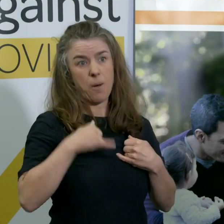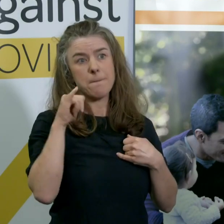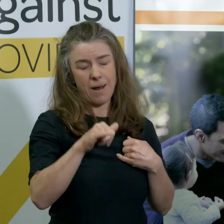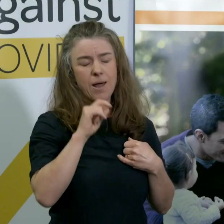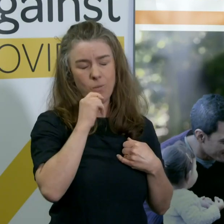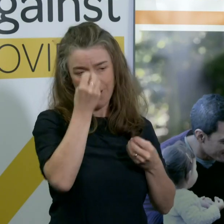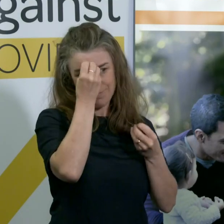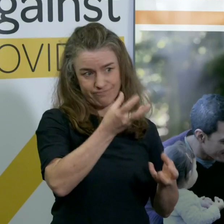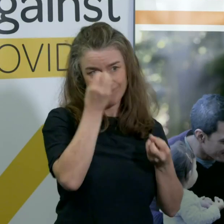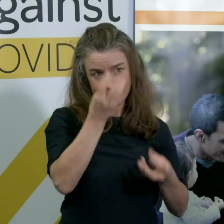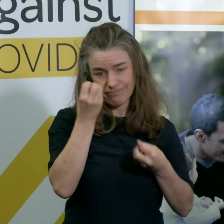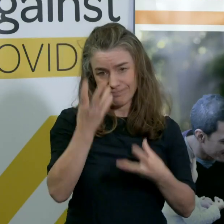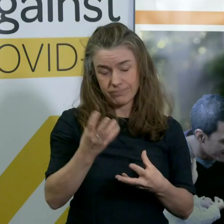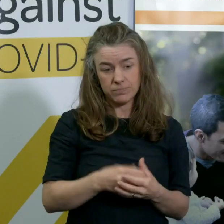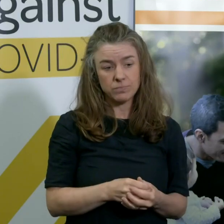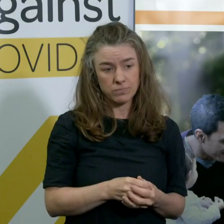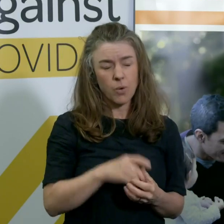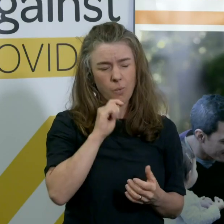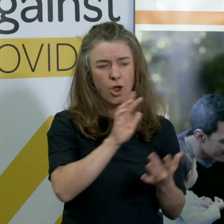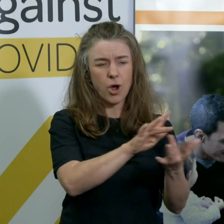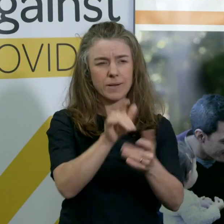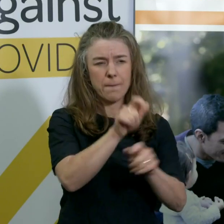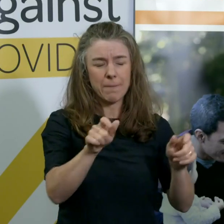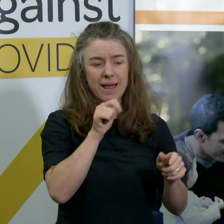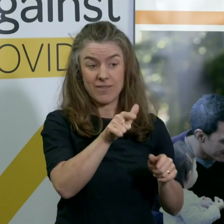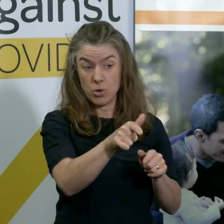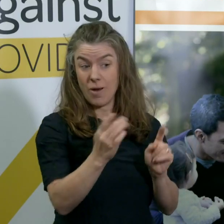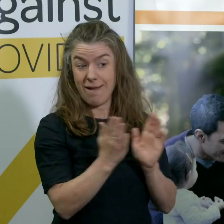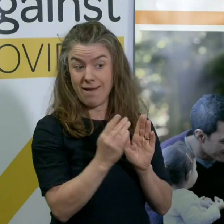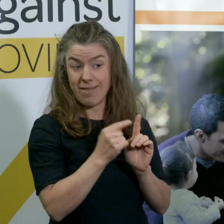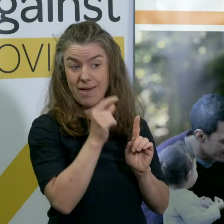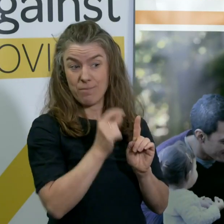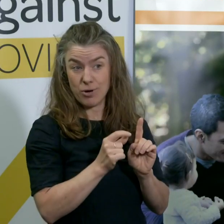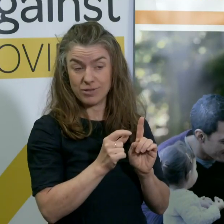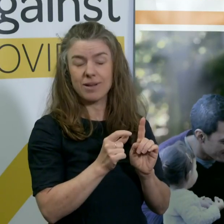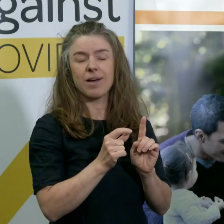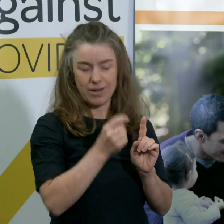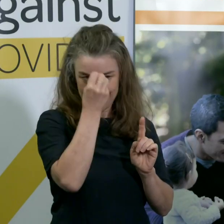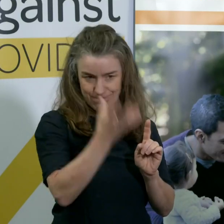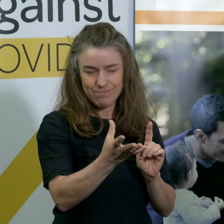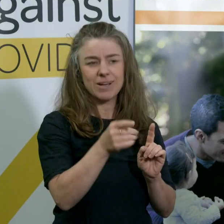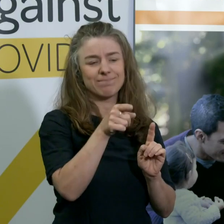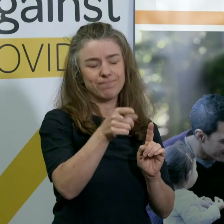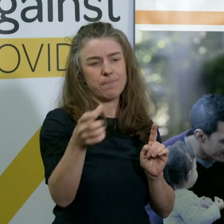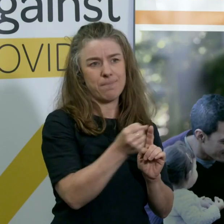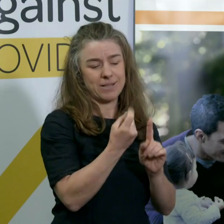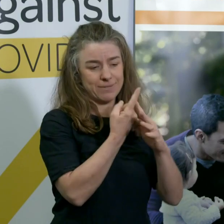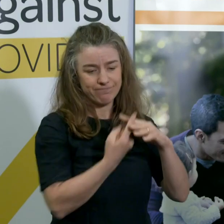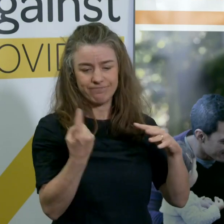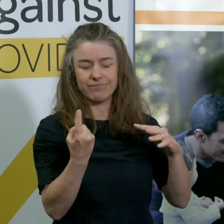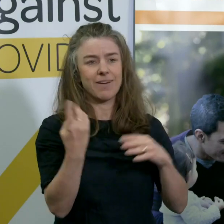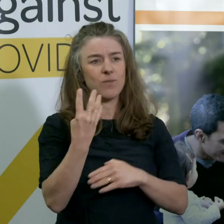anyone on those flights whether they are considered a close contact and therefore are required to go into isolation for 14